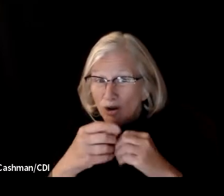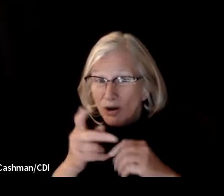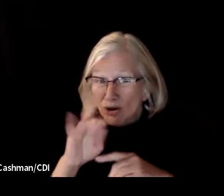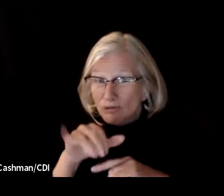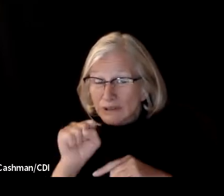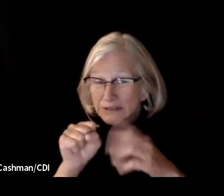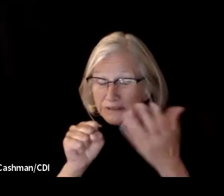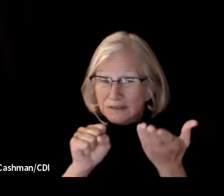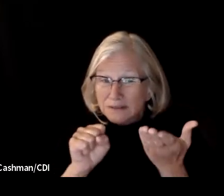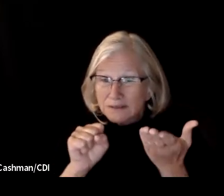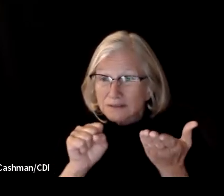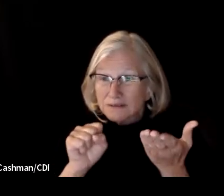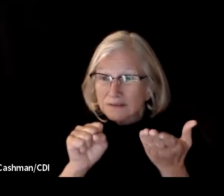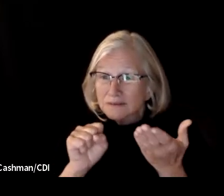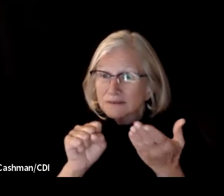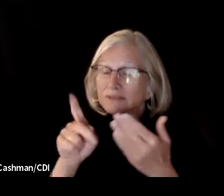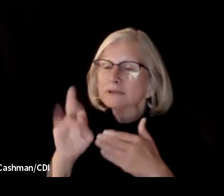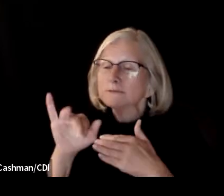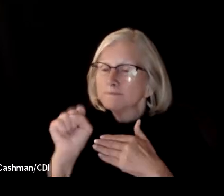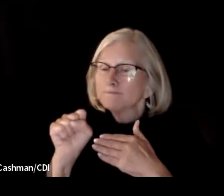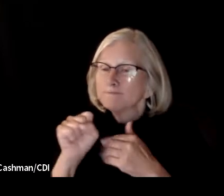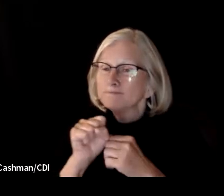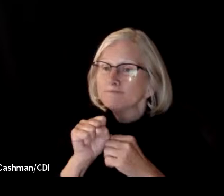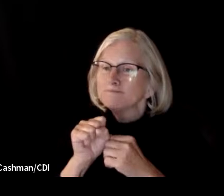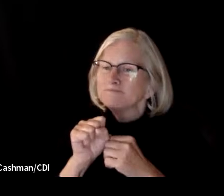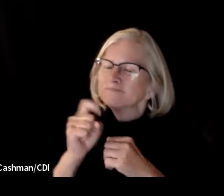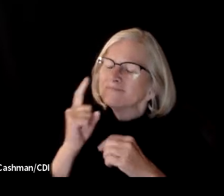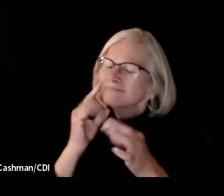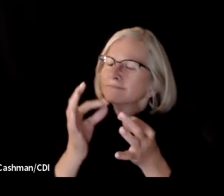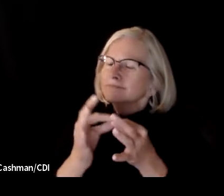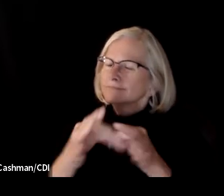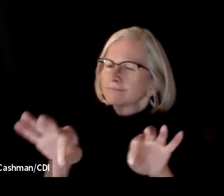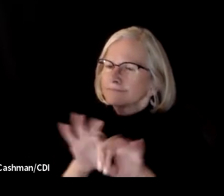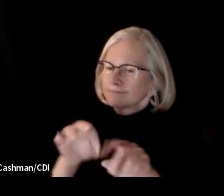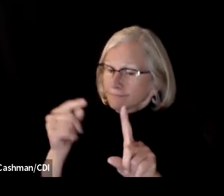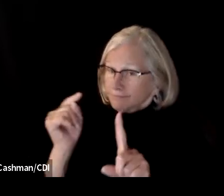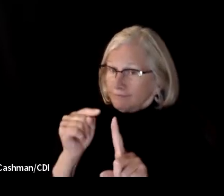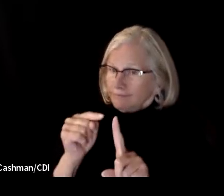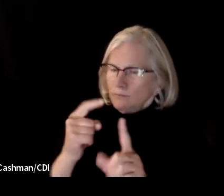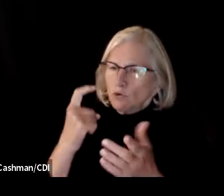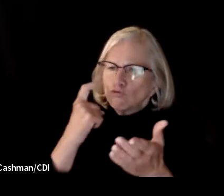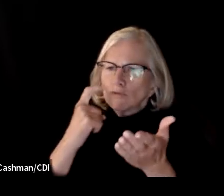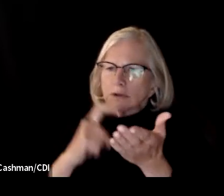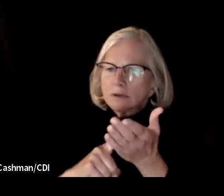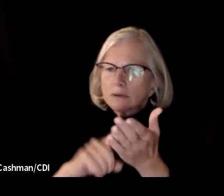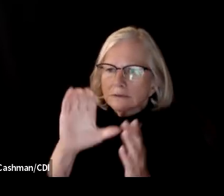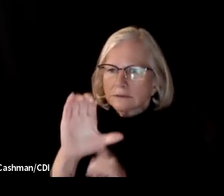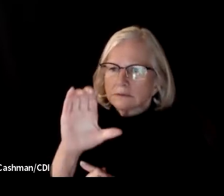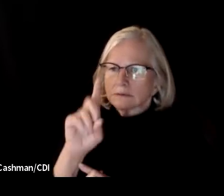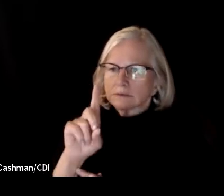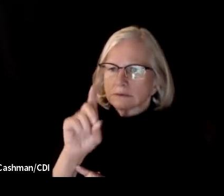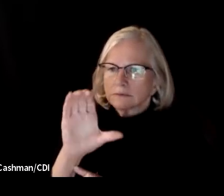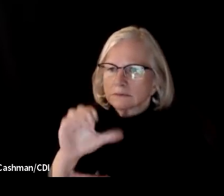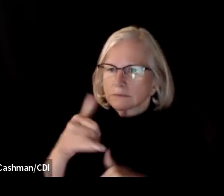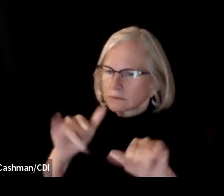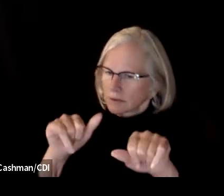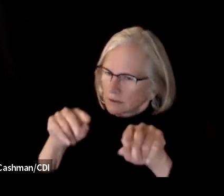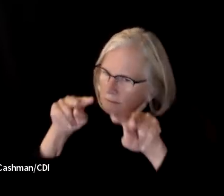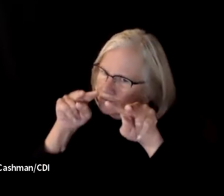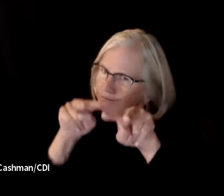Yeah, I think it's important to acknowledge, as you did, that CDC is tracking breakthrough illness.